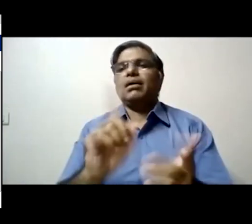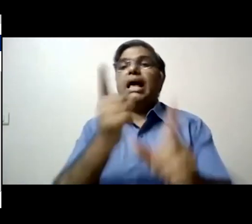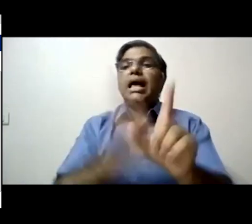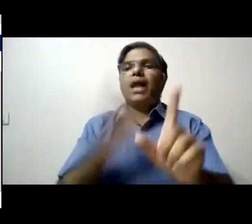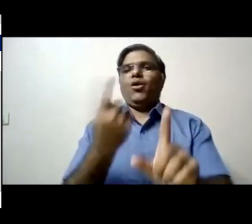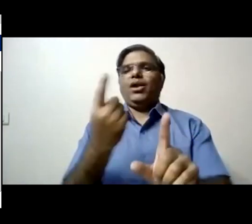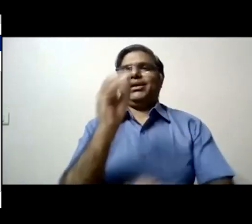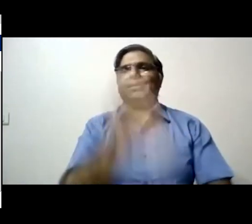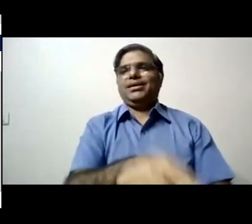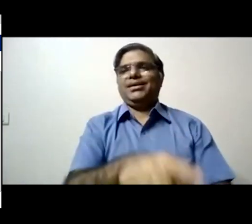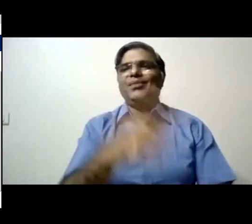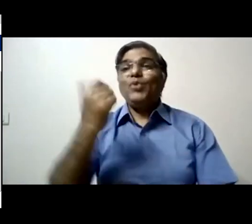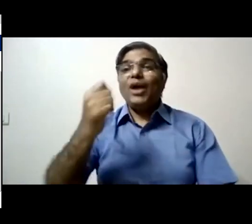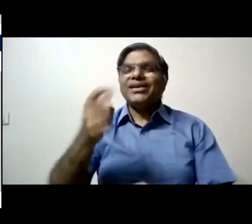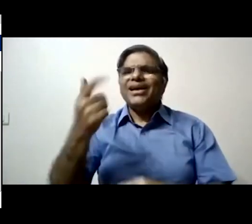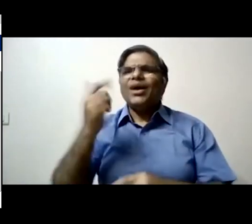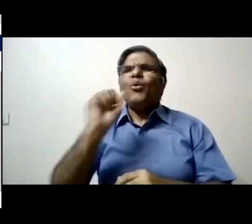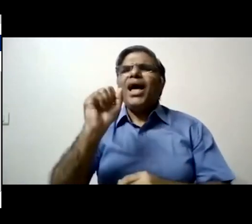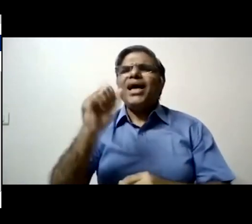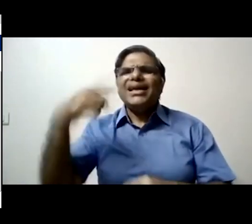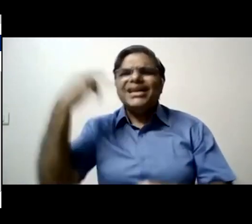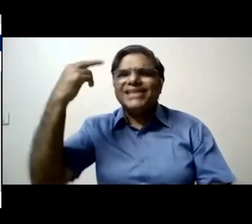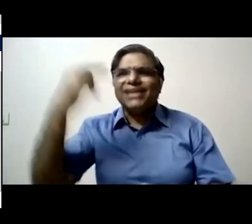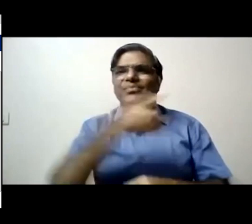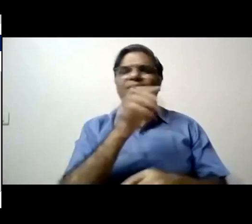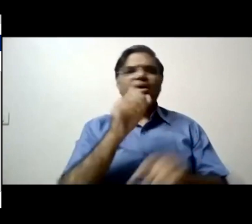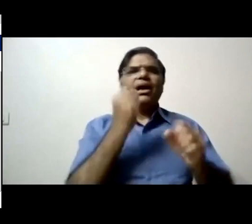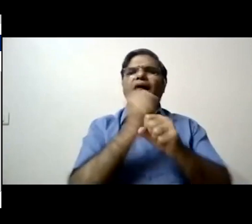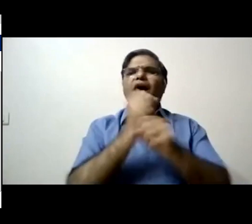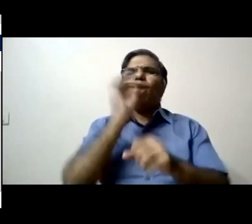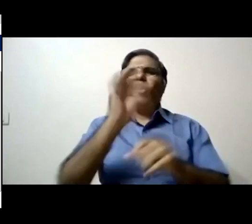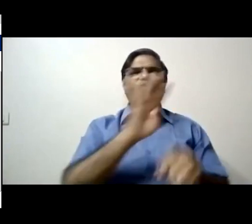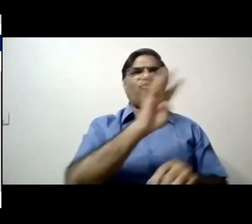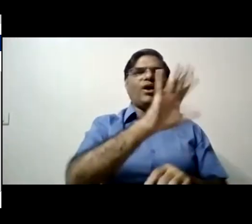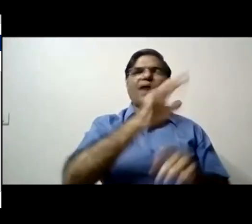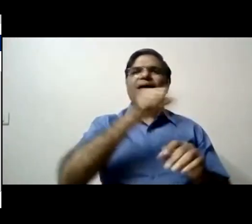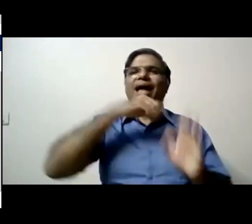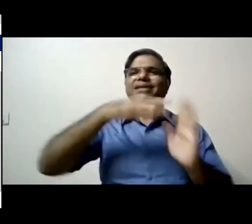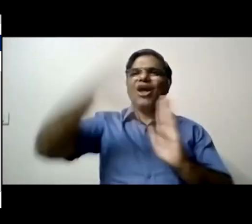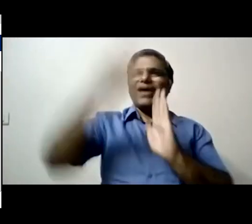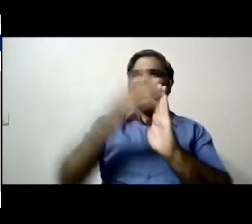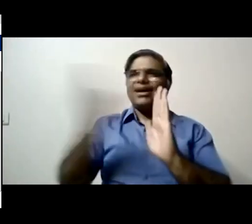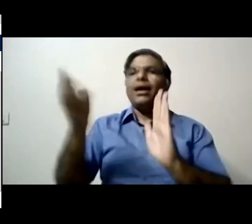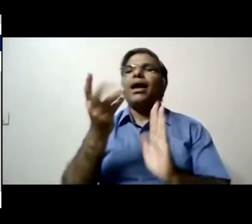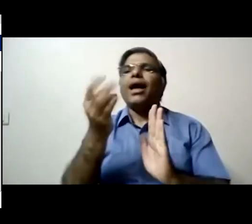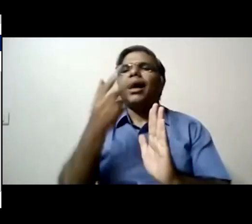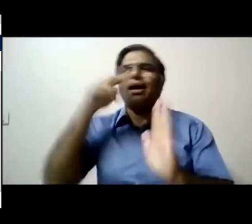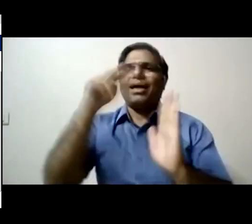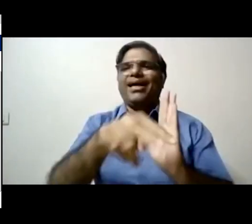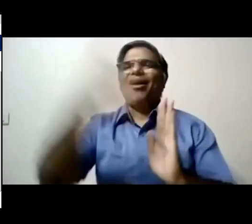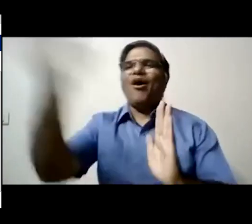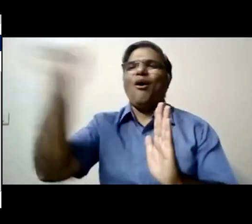Date or month, you don't need to put it. You just have to put the year. The reason behind it, because the government has mentioned